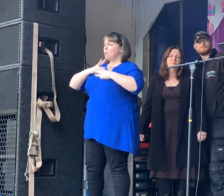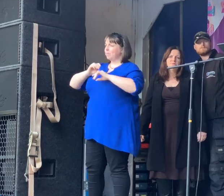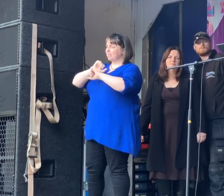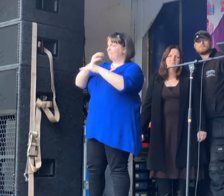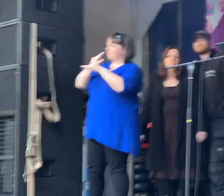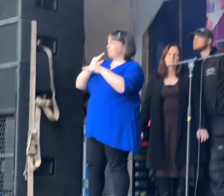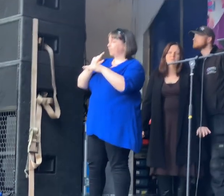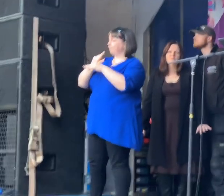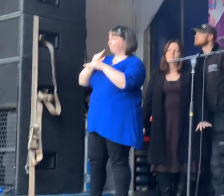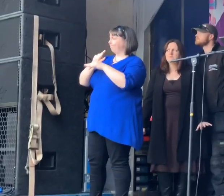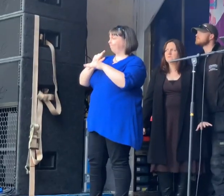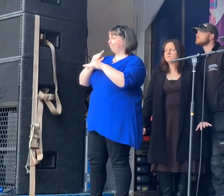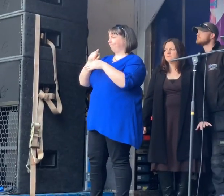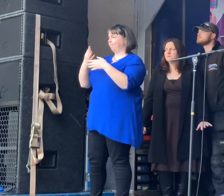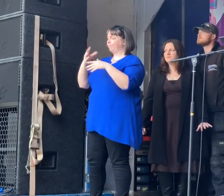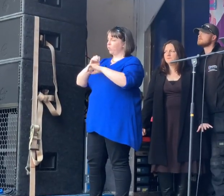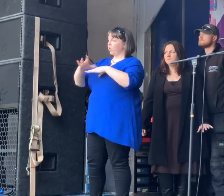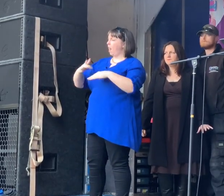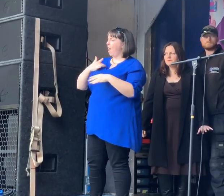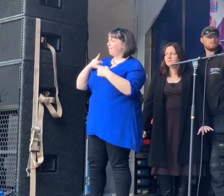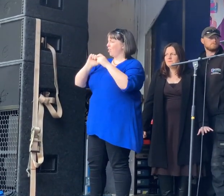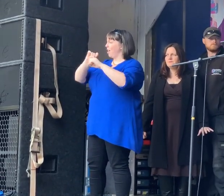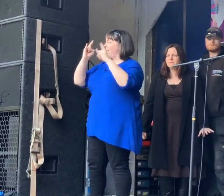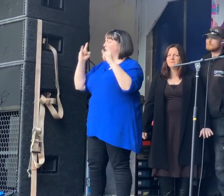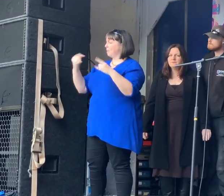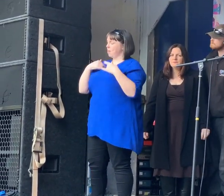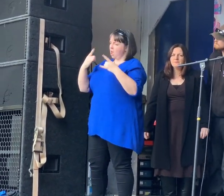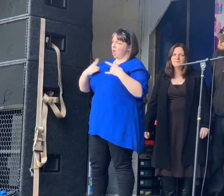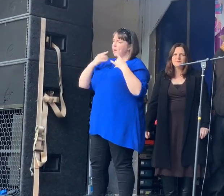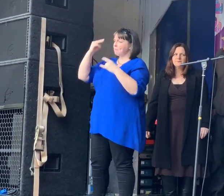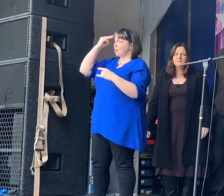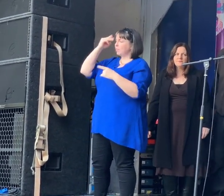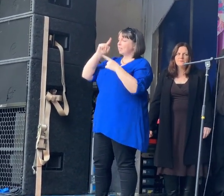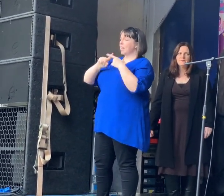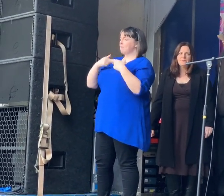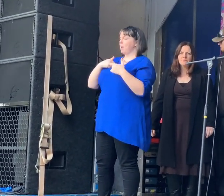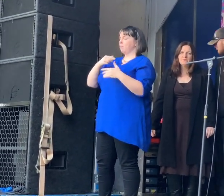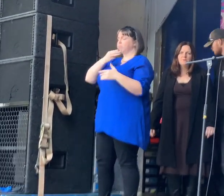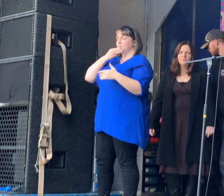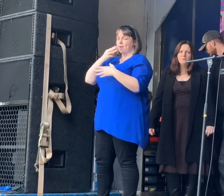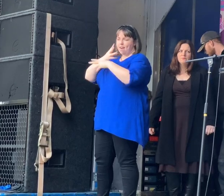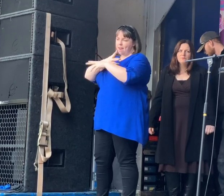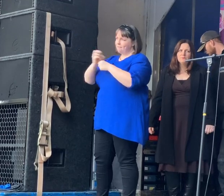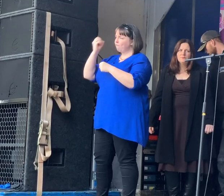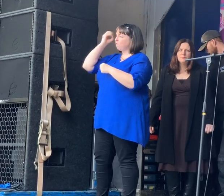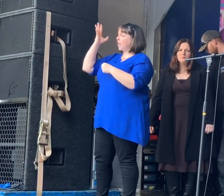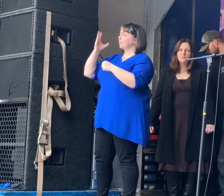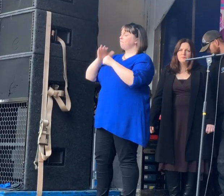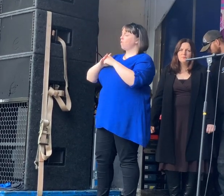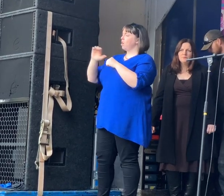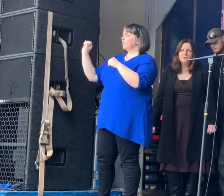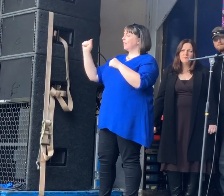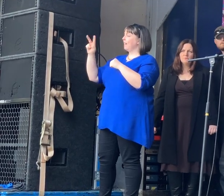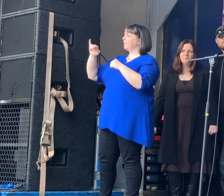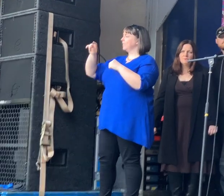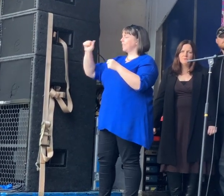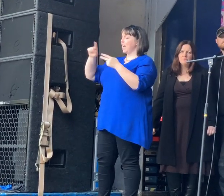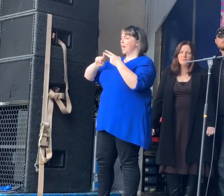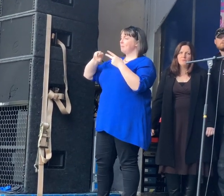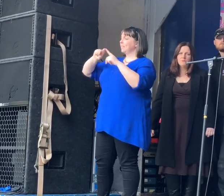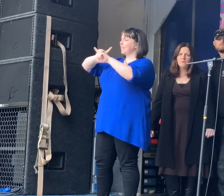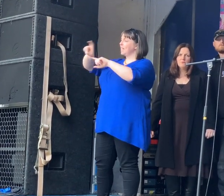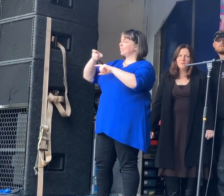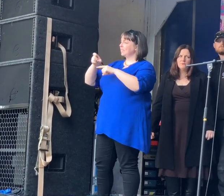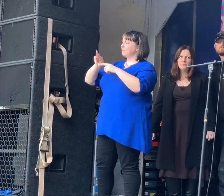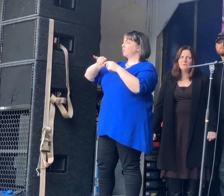with their lives and health. Today we honour the memories and resolve never to forget for Savita, Miss X,